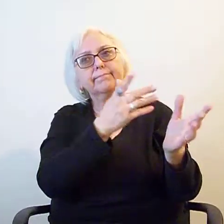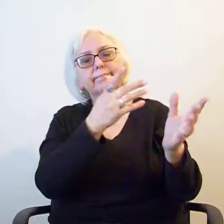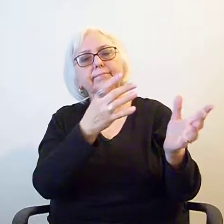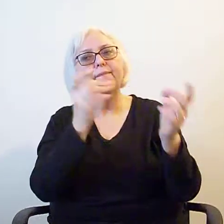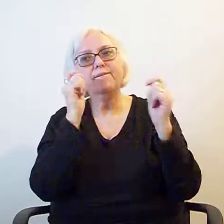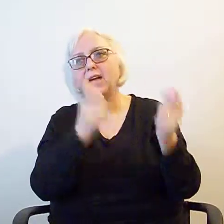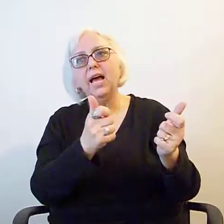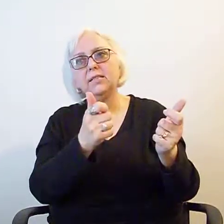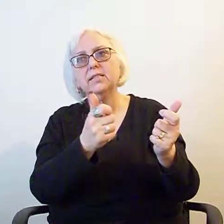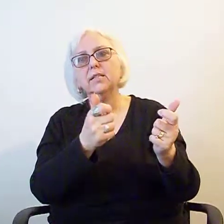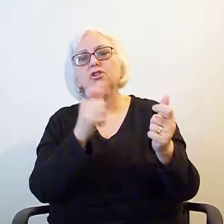immediate supervisor.